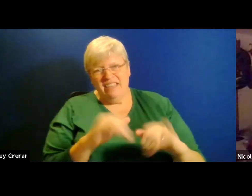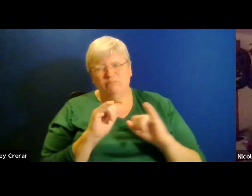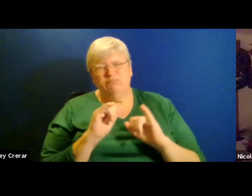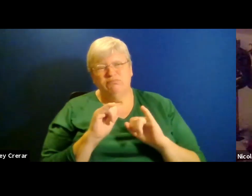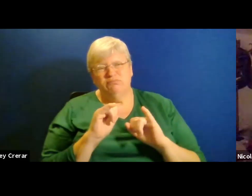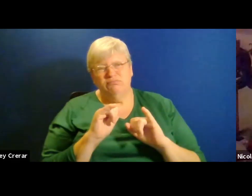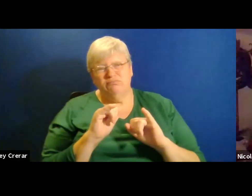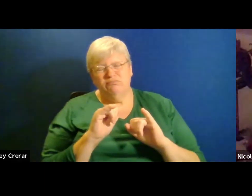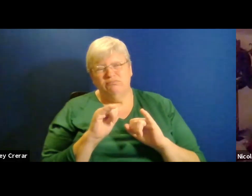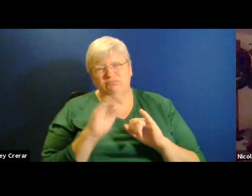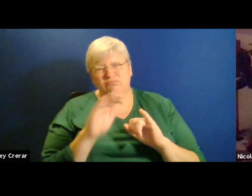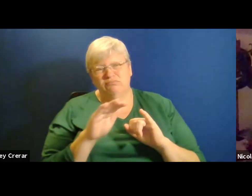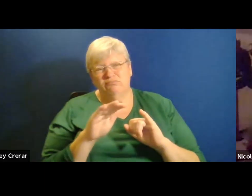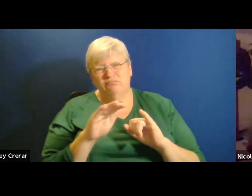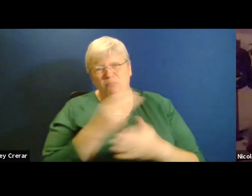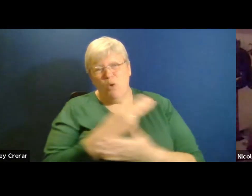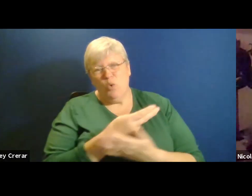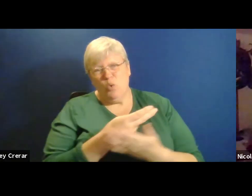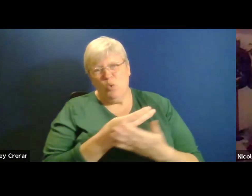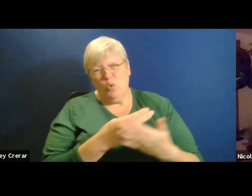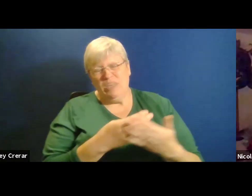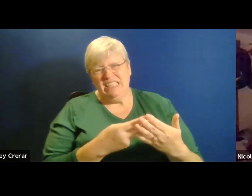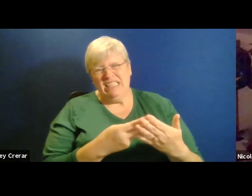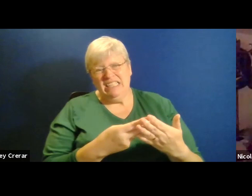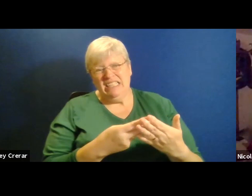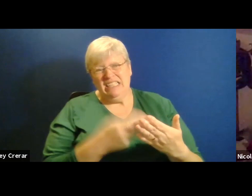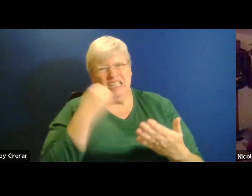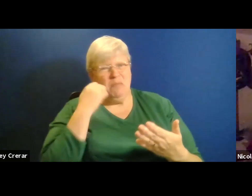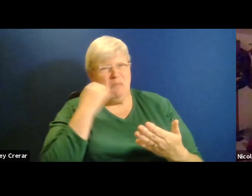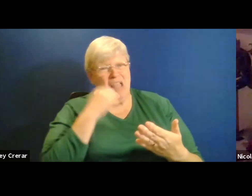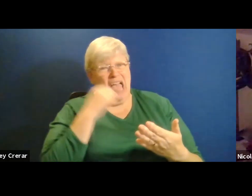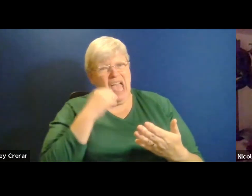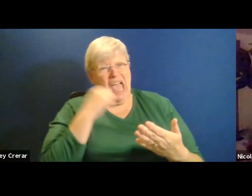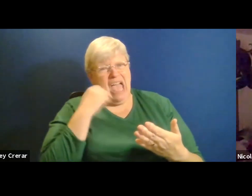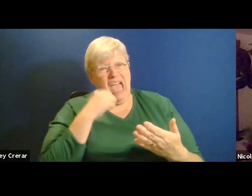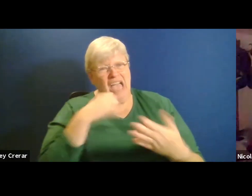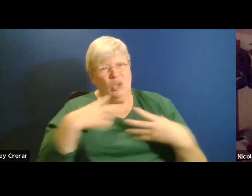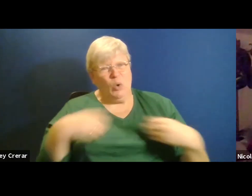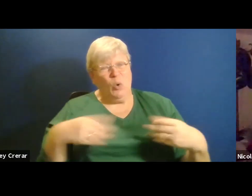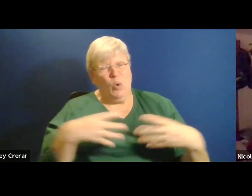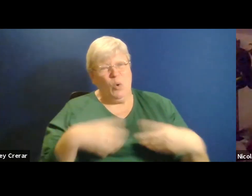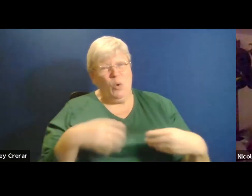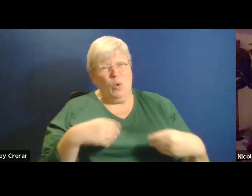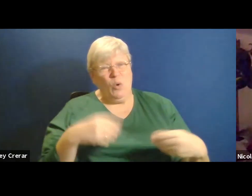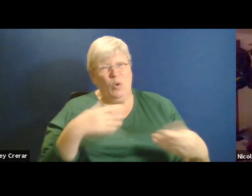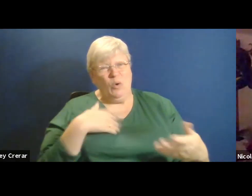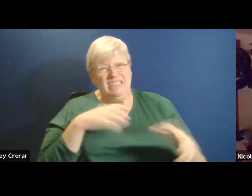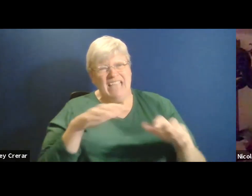a stately body, black oily coat flecked by sludge and